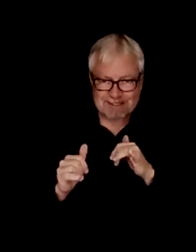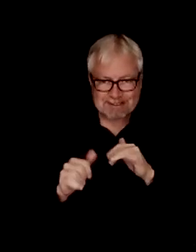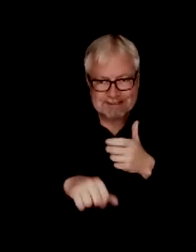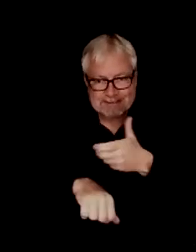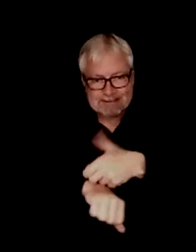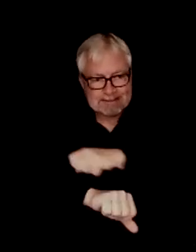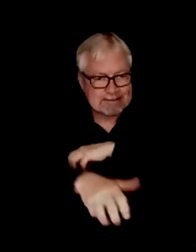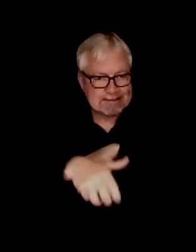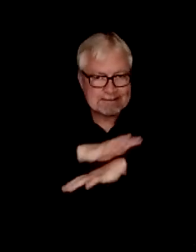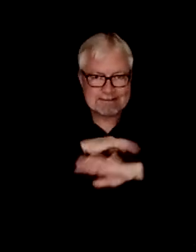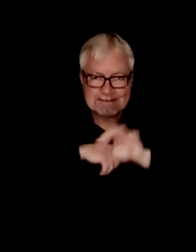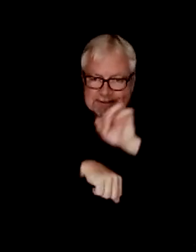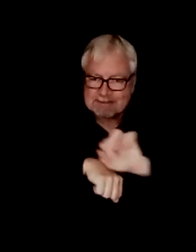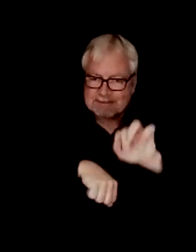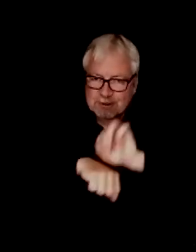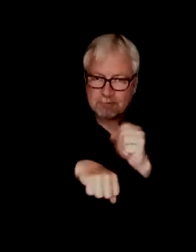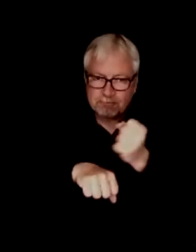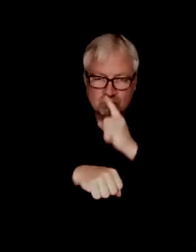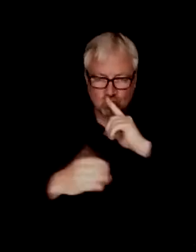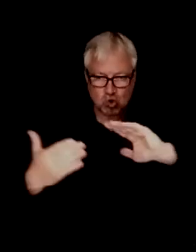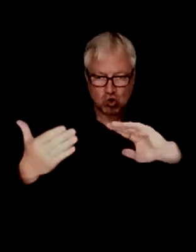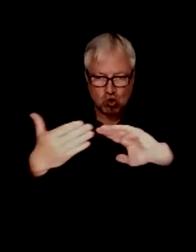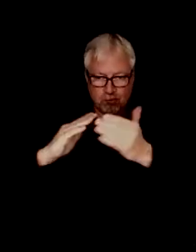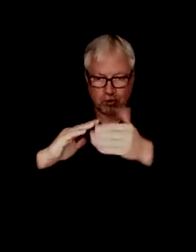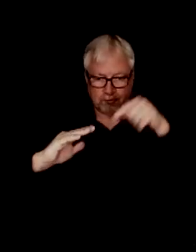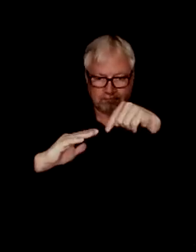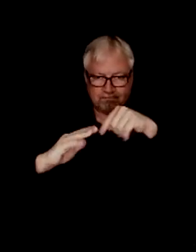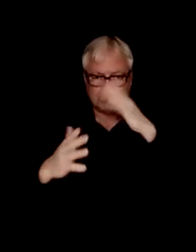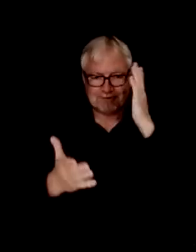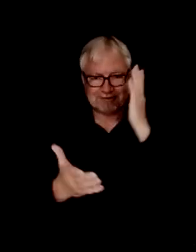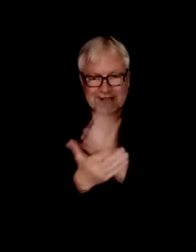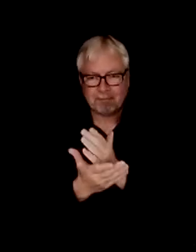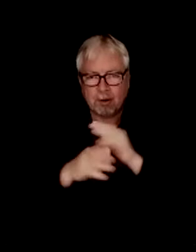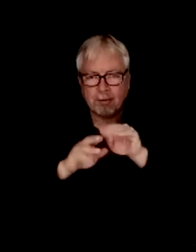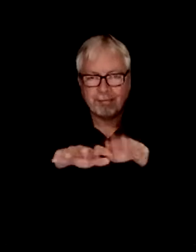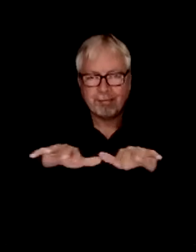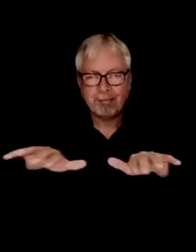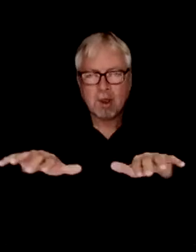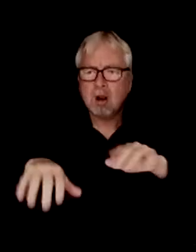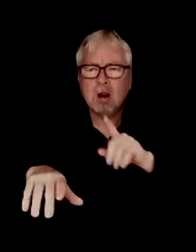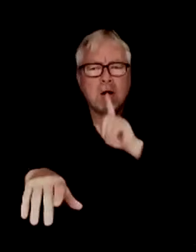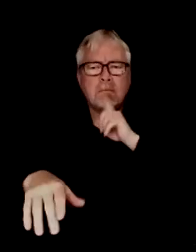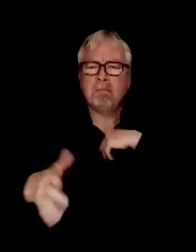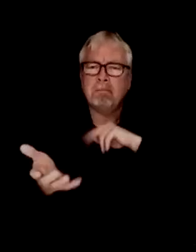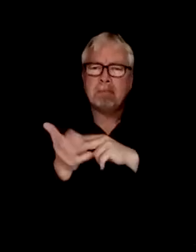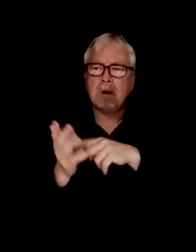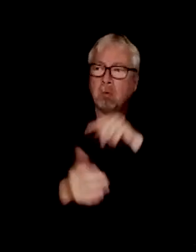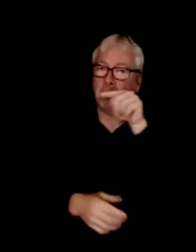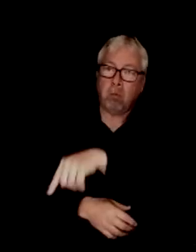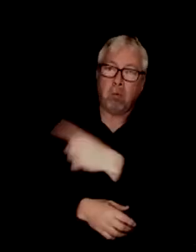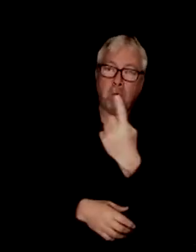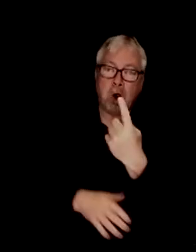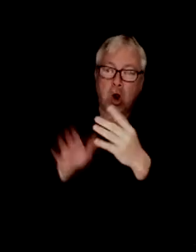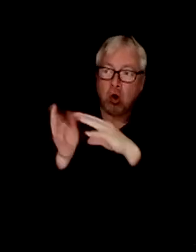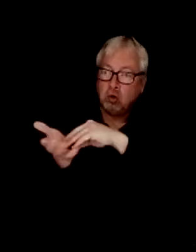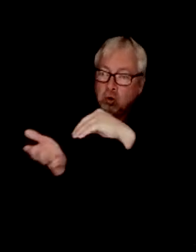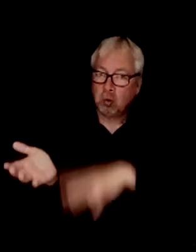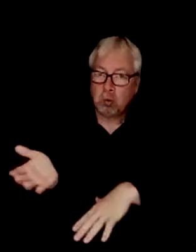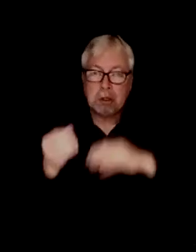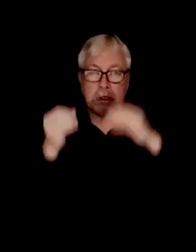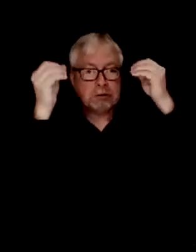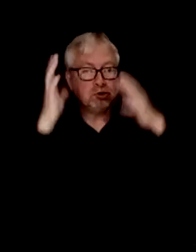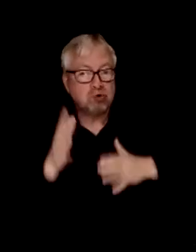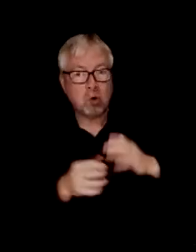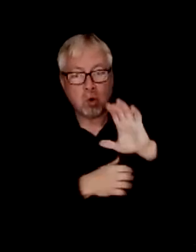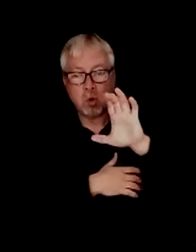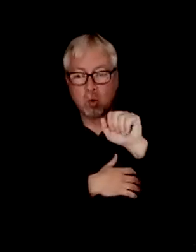down. And I don't just mean students or teachers or coaches or school administrators by we. I mean that we all